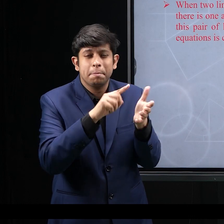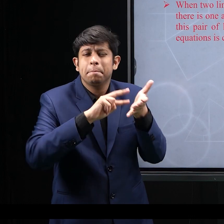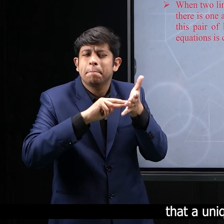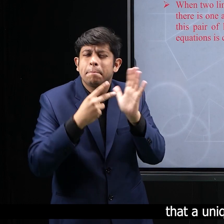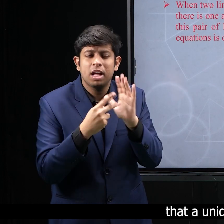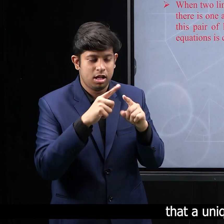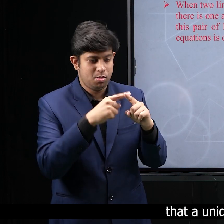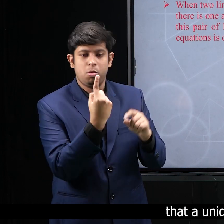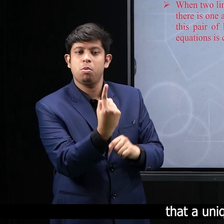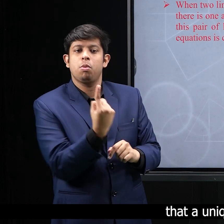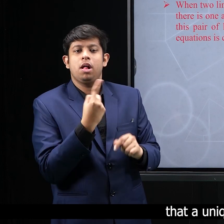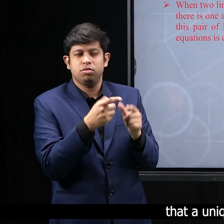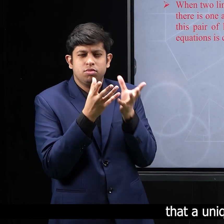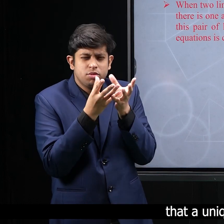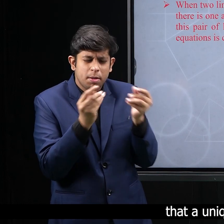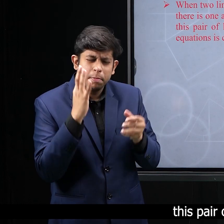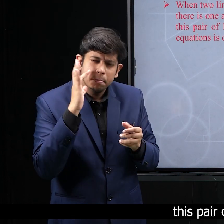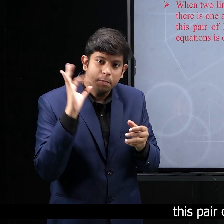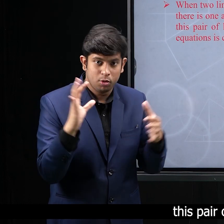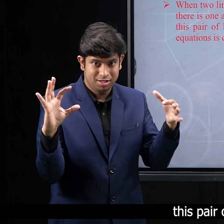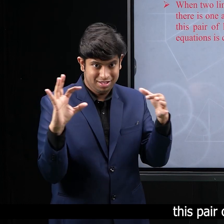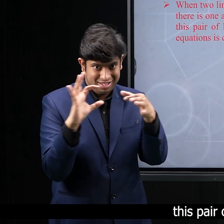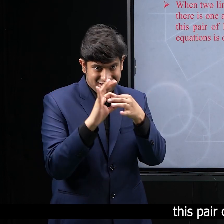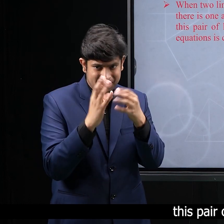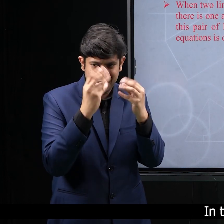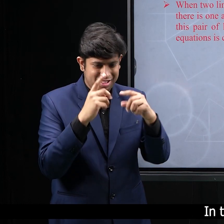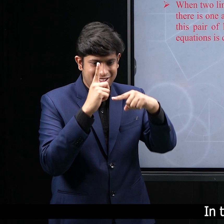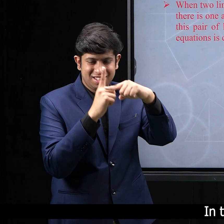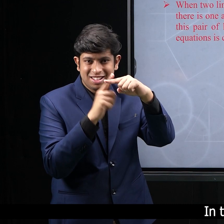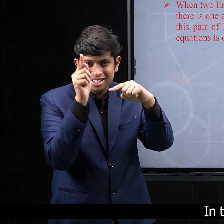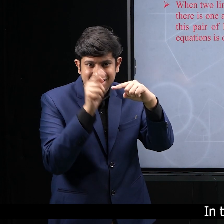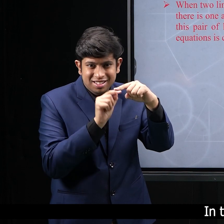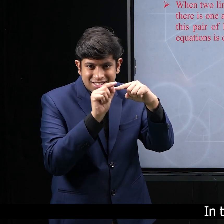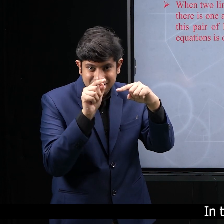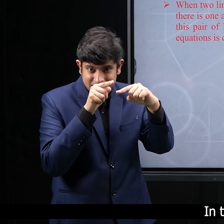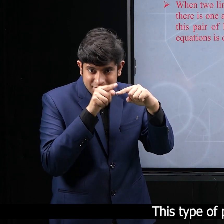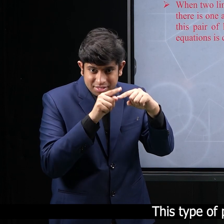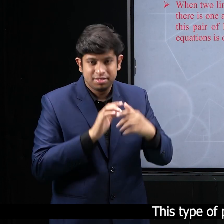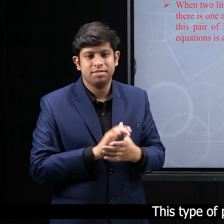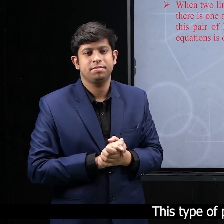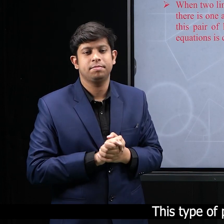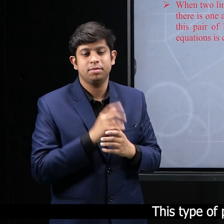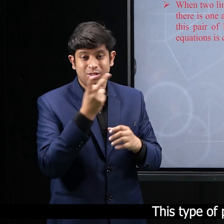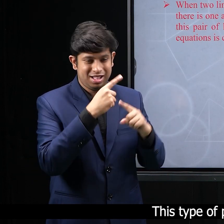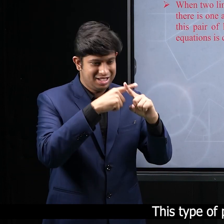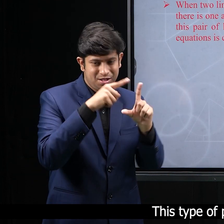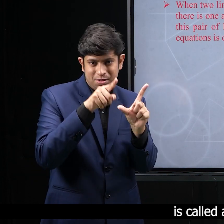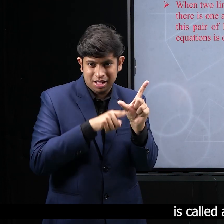means that a unique solution exists for this pair of linear equations in two variables. This type of pair of linear equations is called